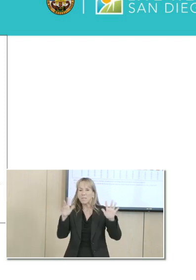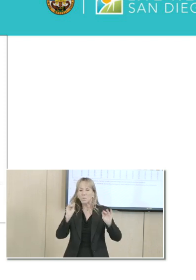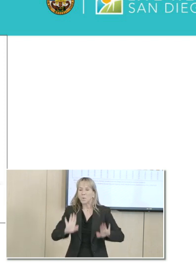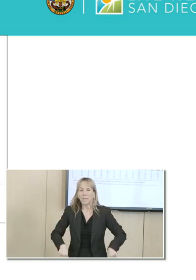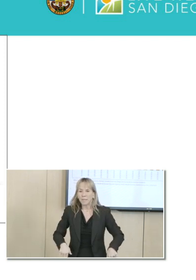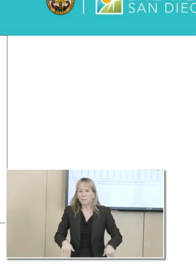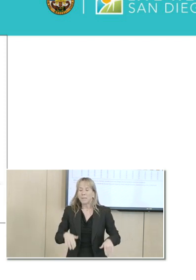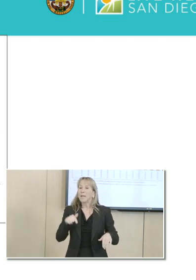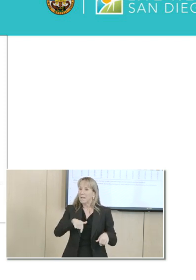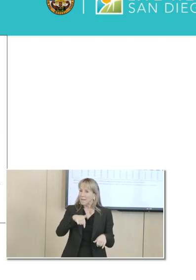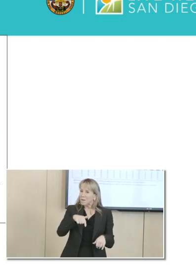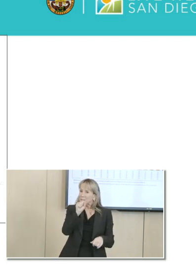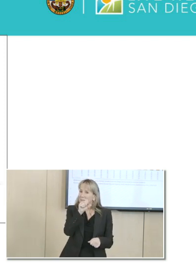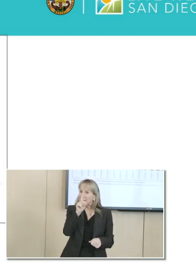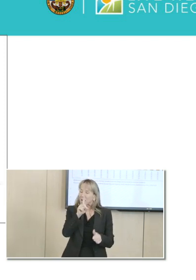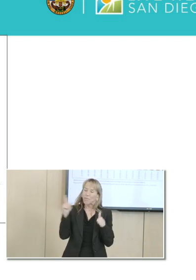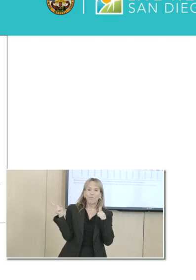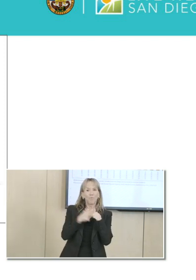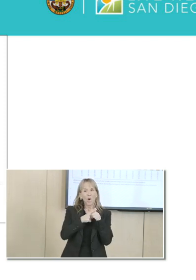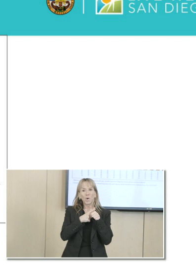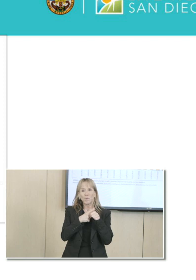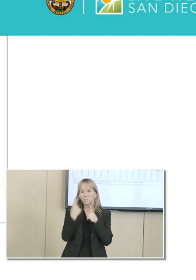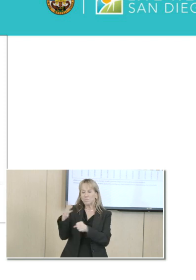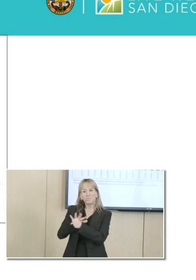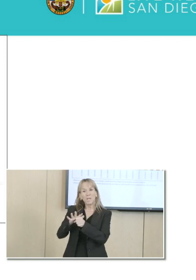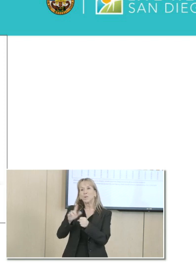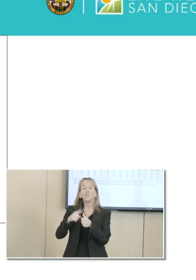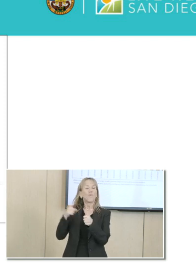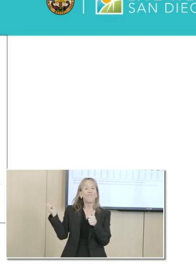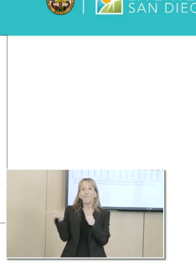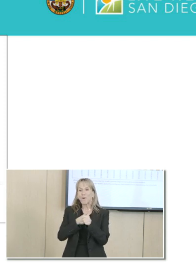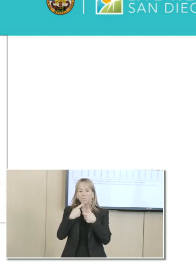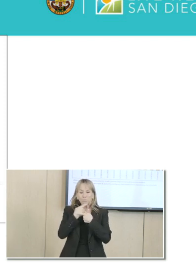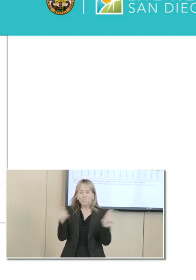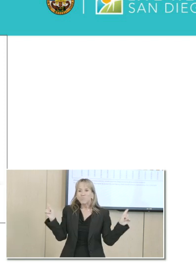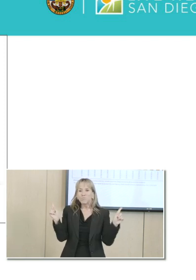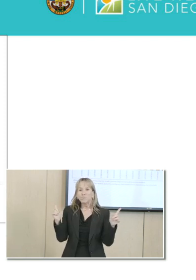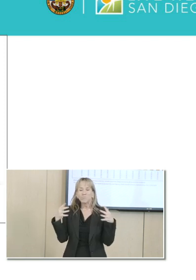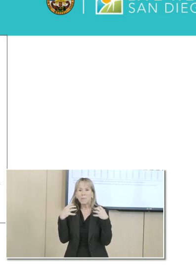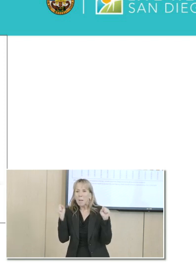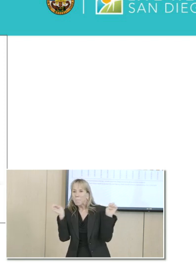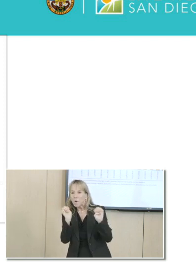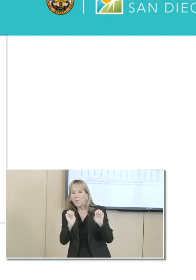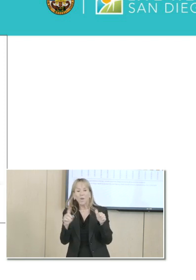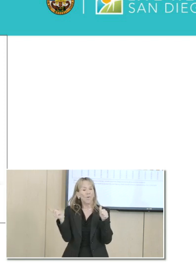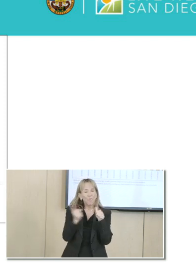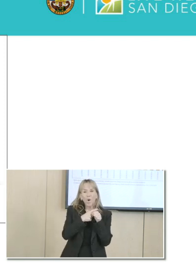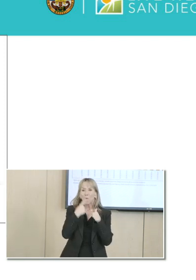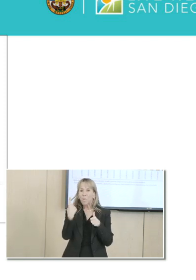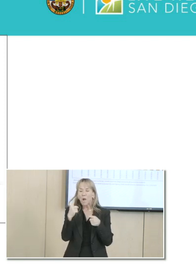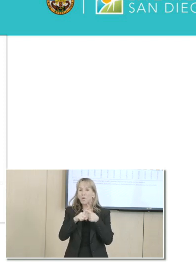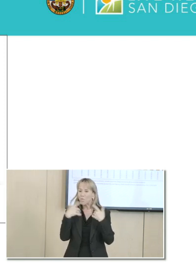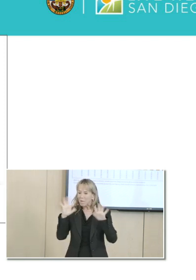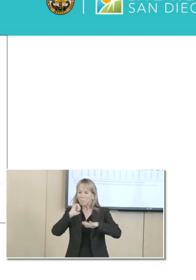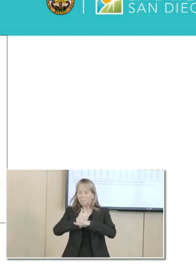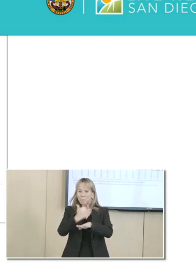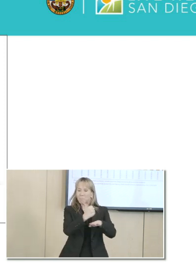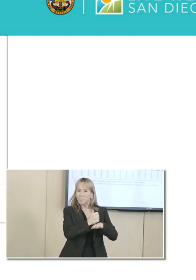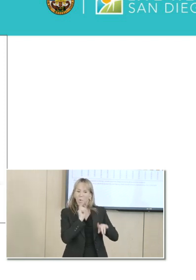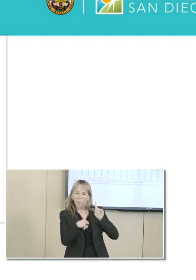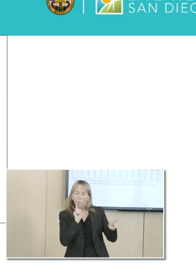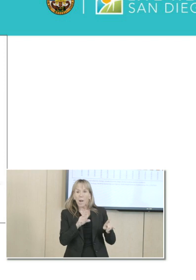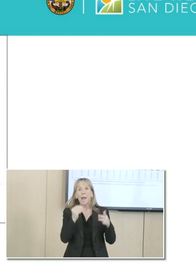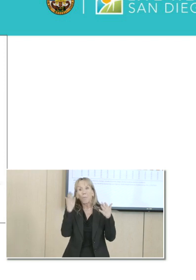one of the first jurisdictions to declare a public health emergency, one of the first jurisdictions to put in place physical distancing measures, and why to this day we